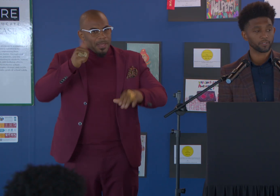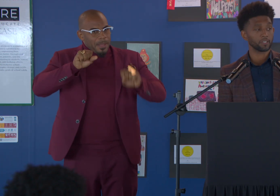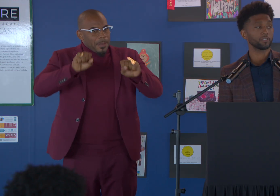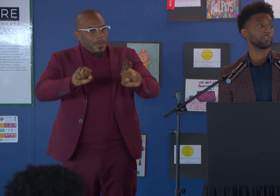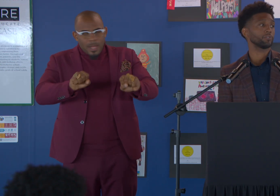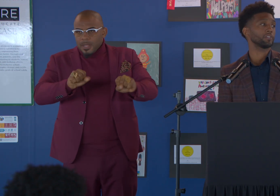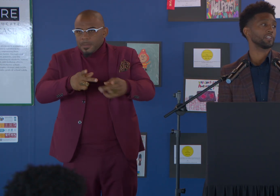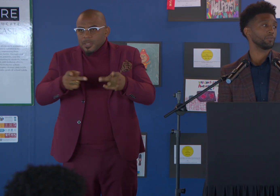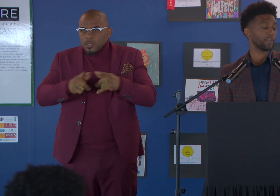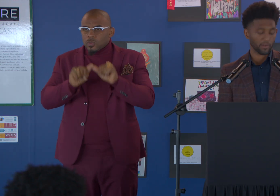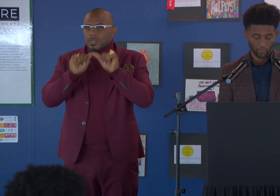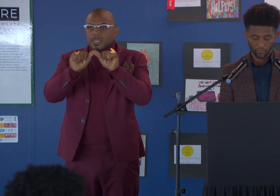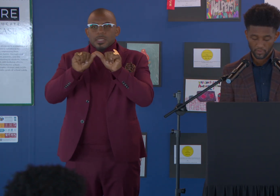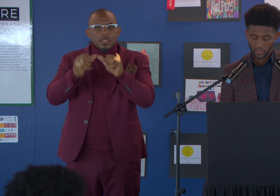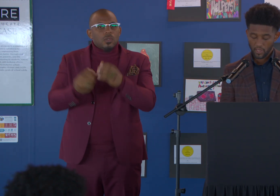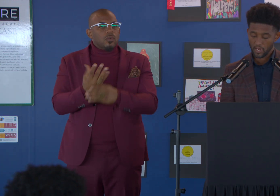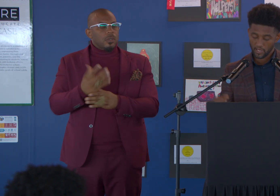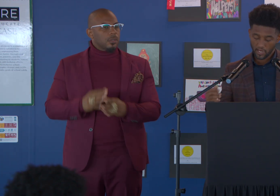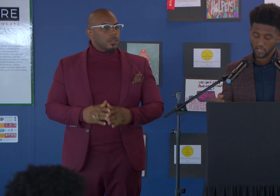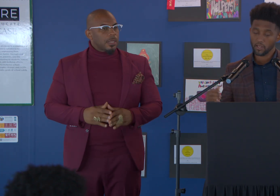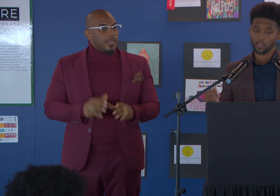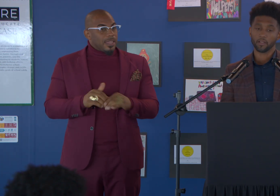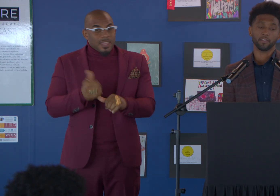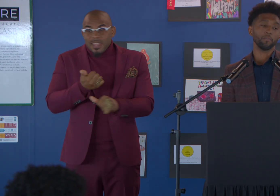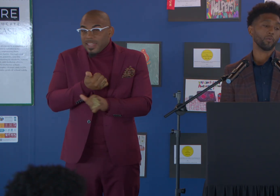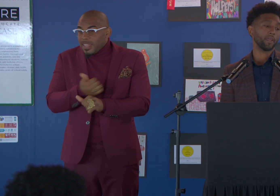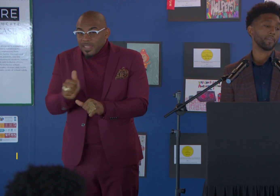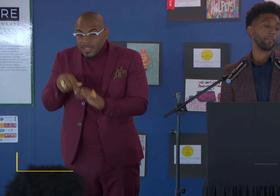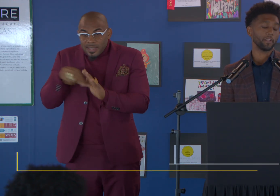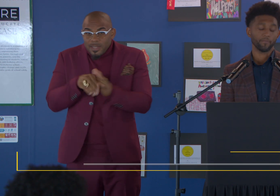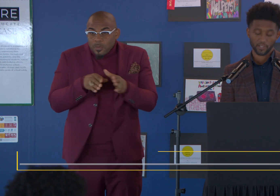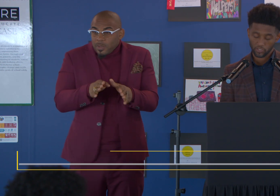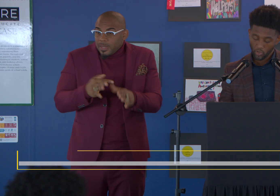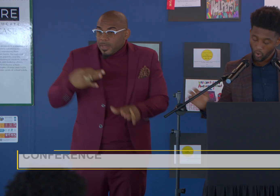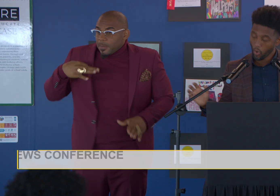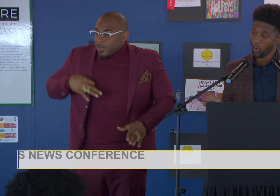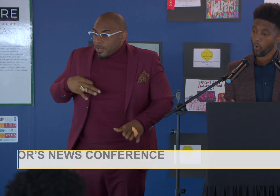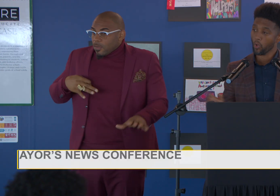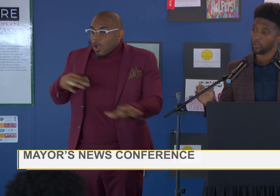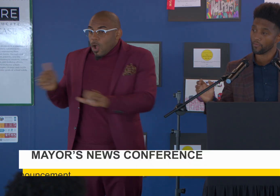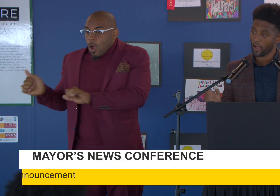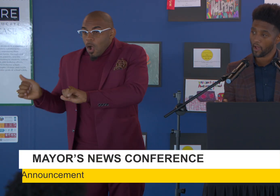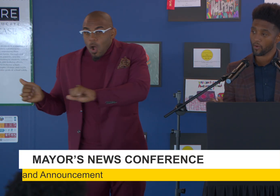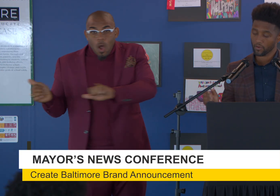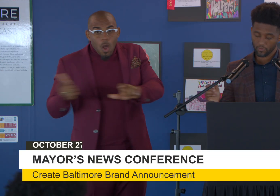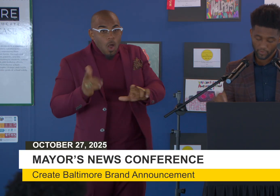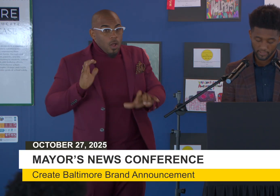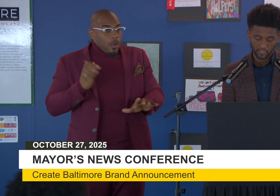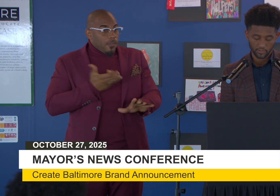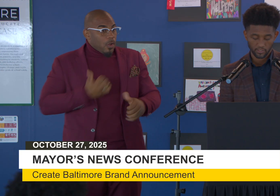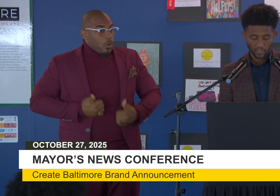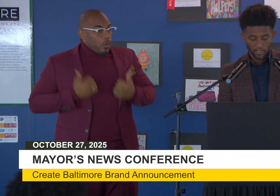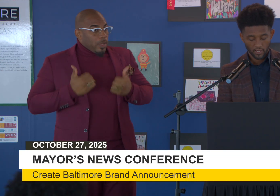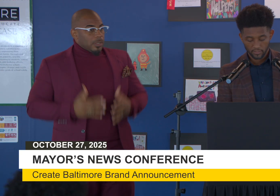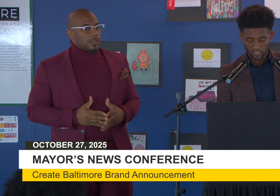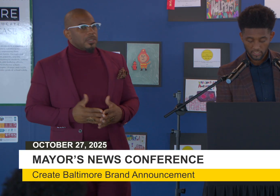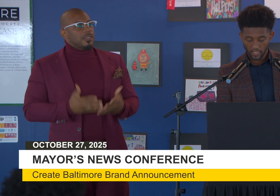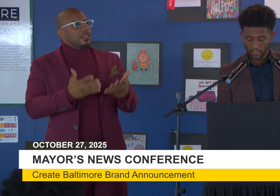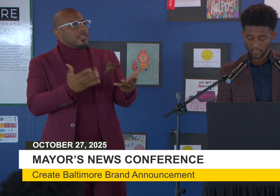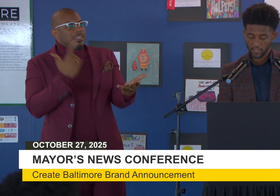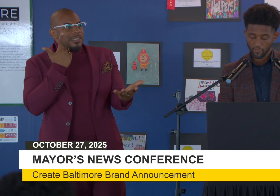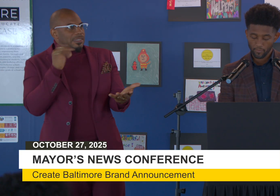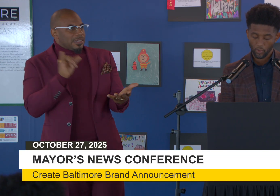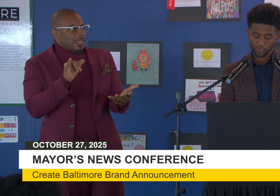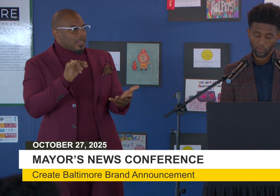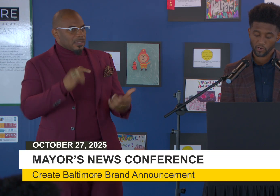possible position to continue that growth in a deep way that benefits all of our residents. Just